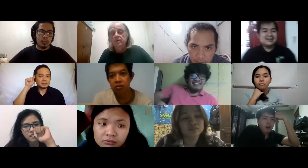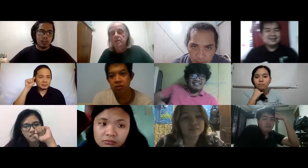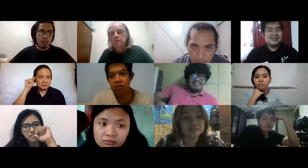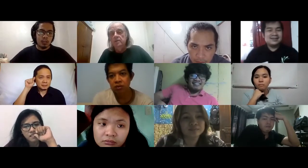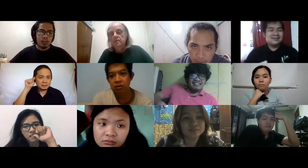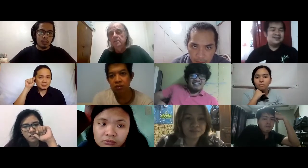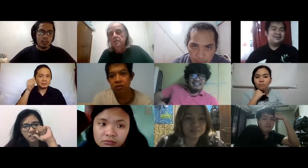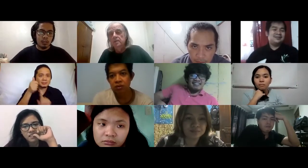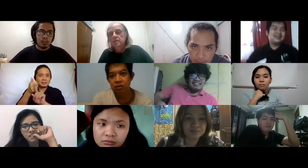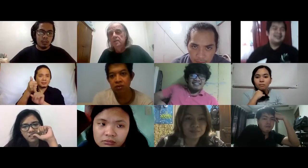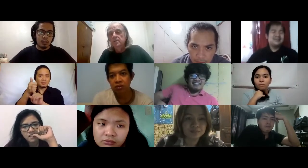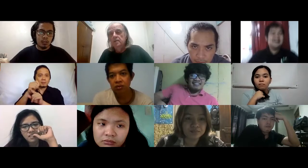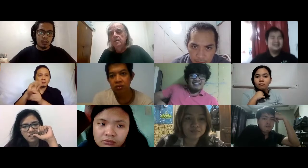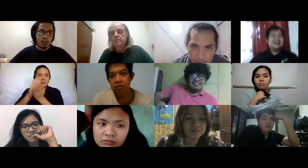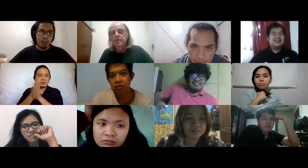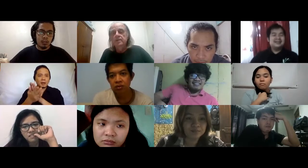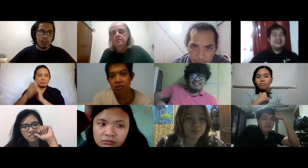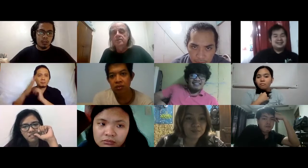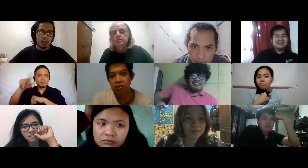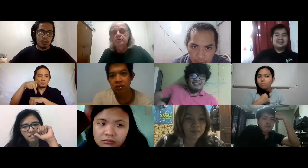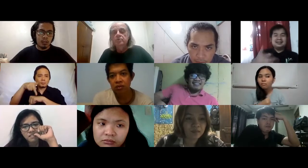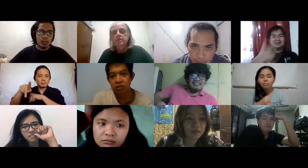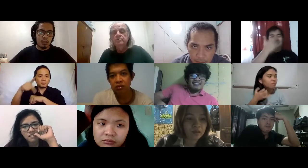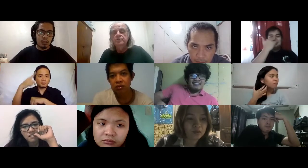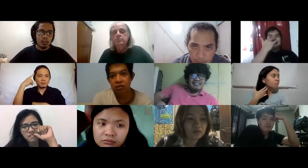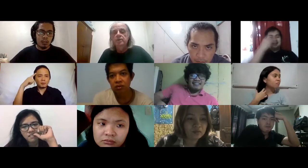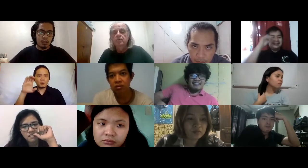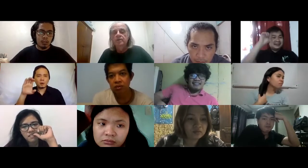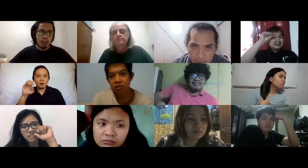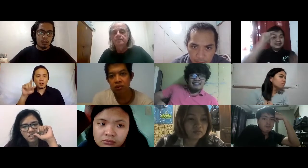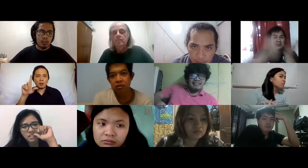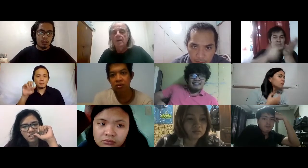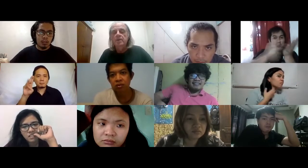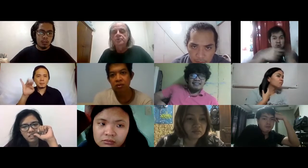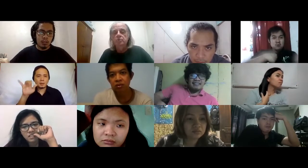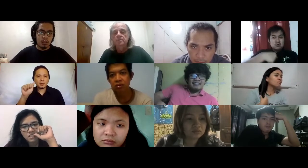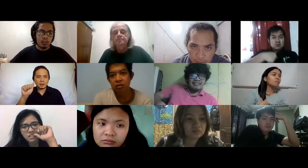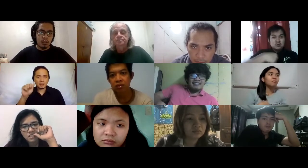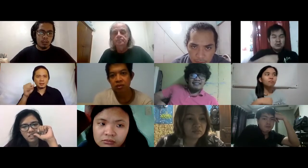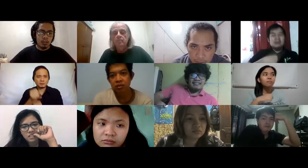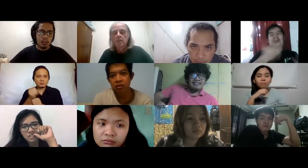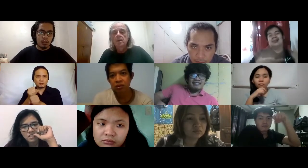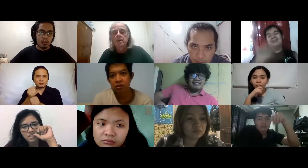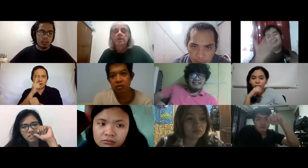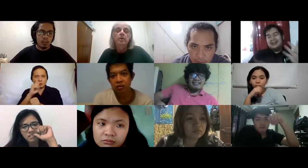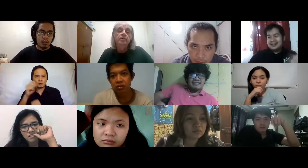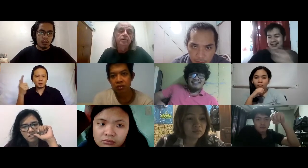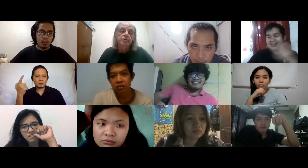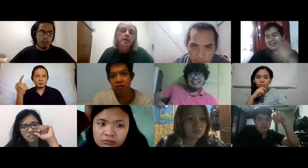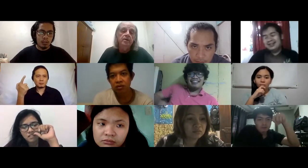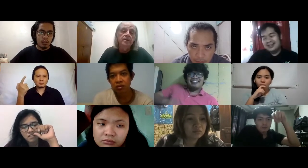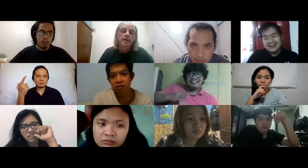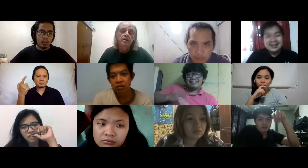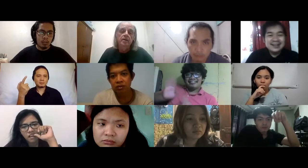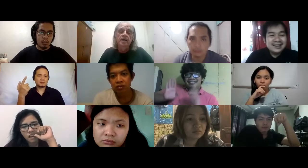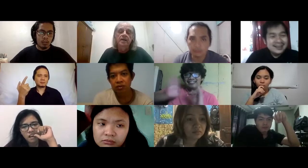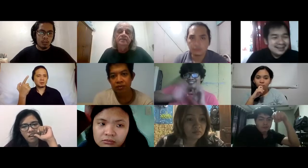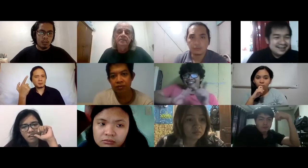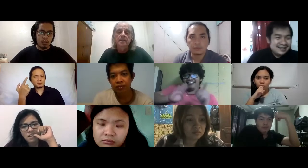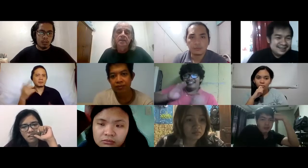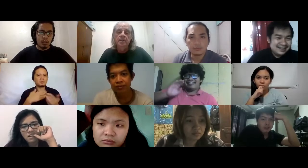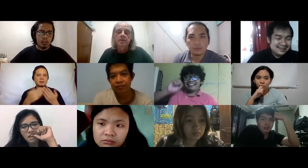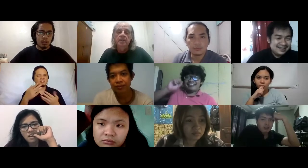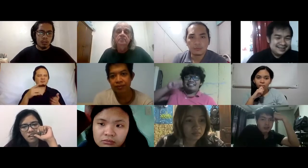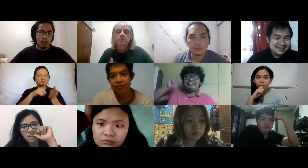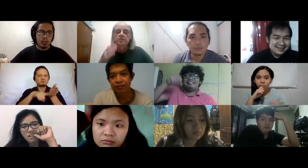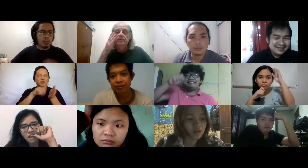of the Columbia Institution when he was 21. I'm not sure. Anyway, you can check on that online